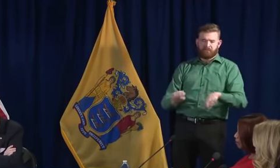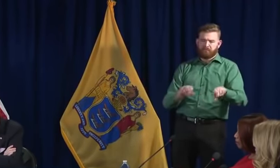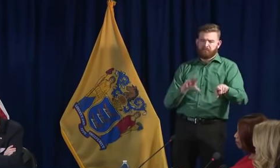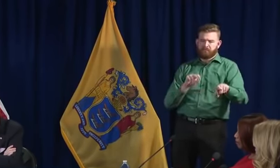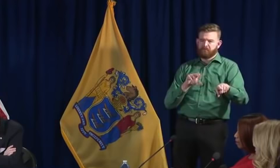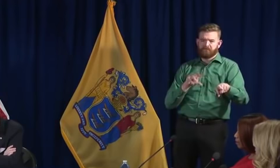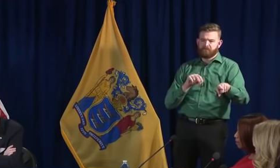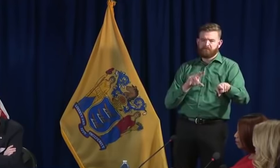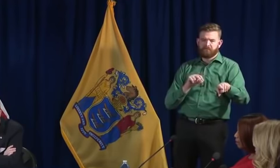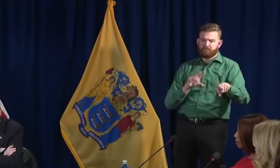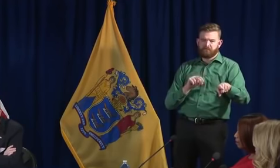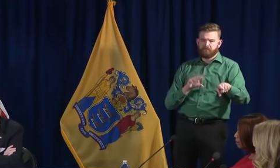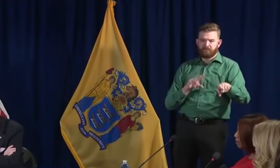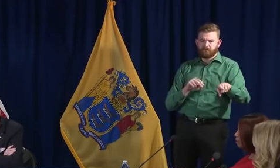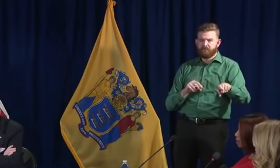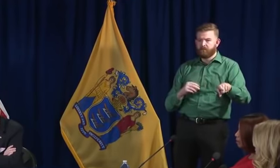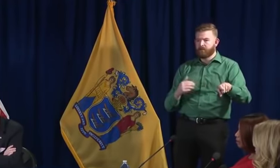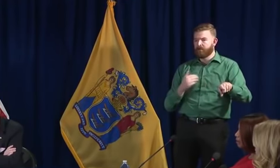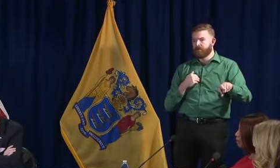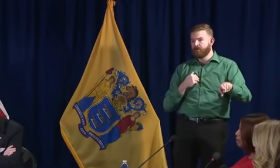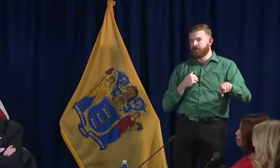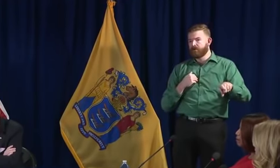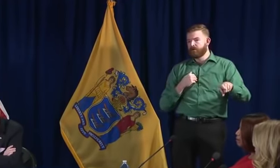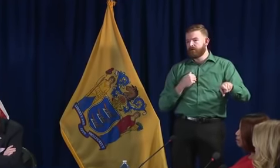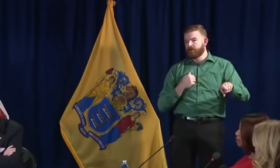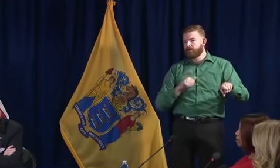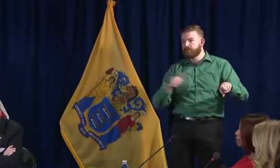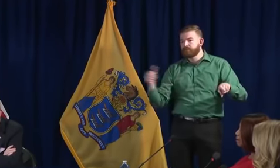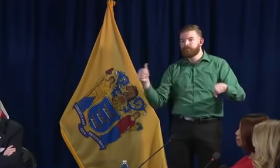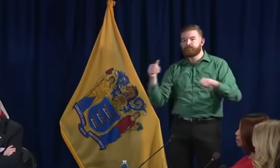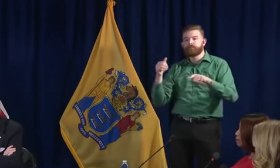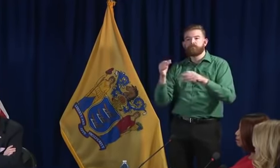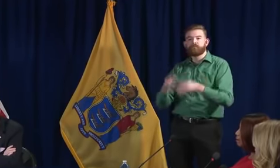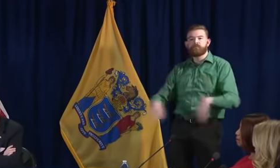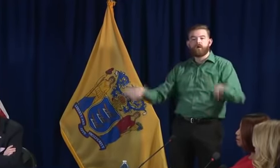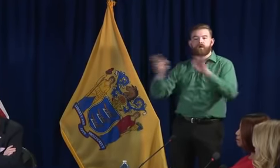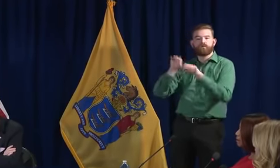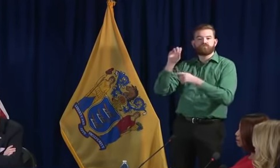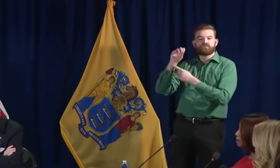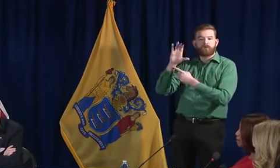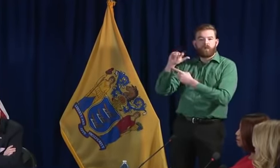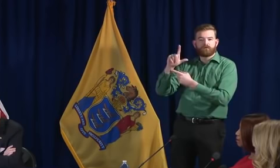social service support network exists within our many varied